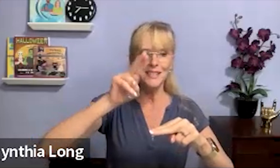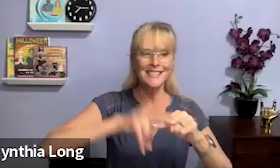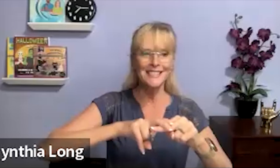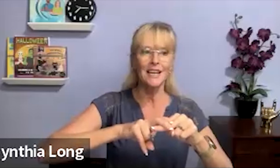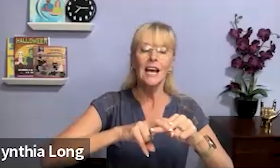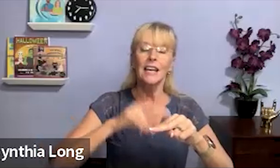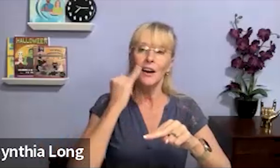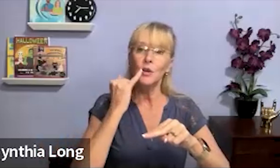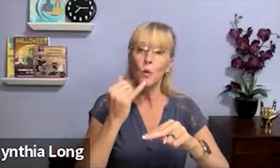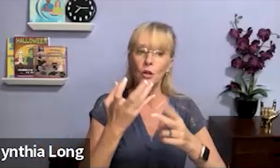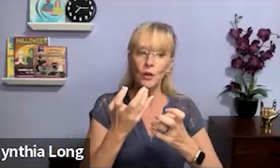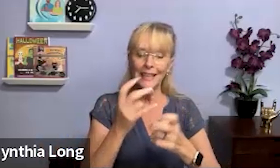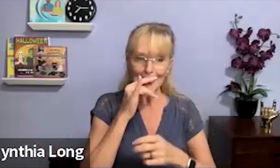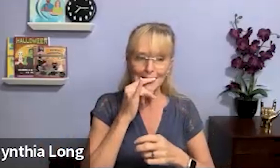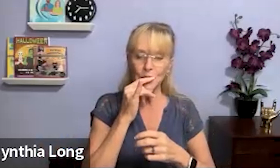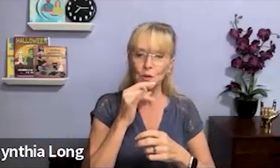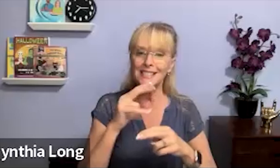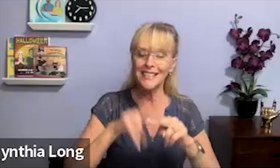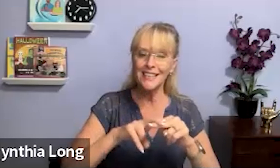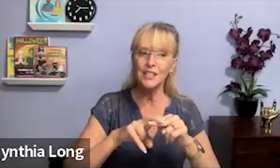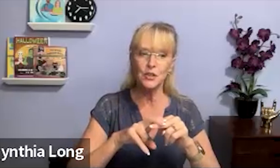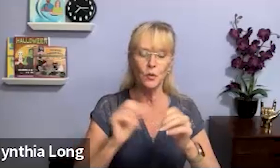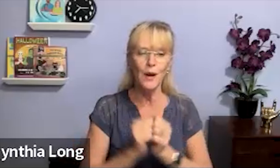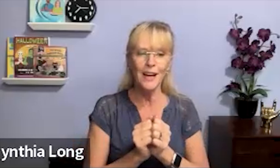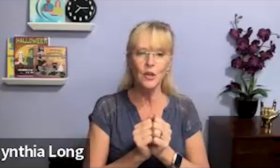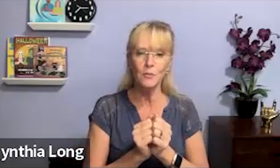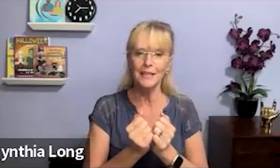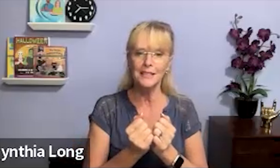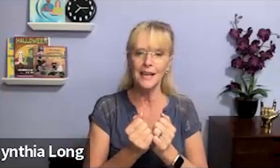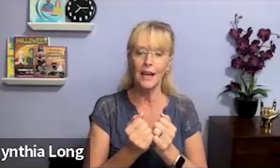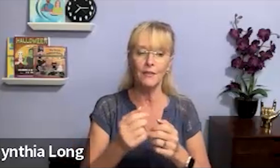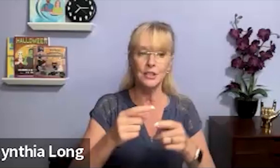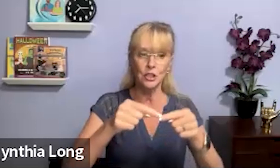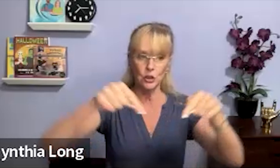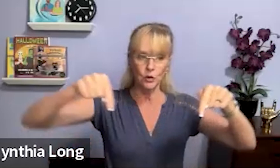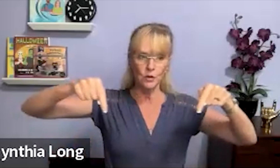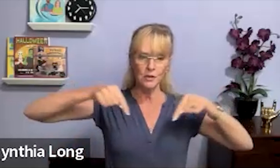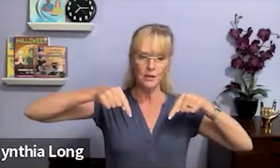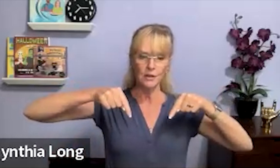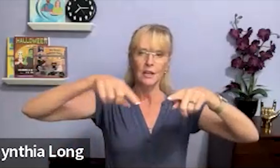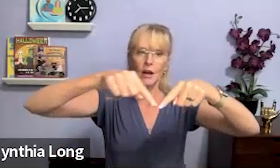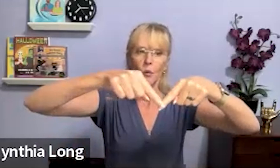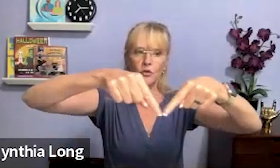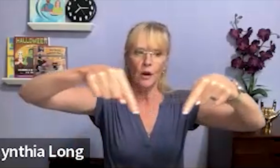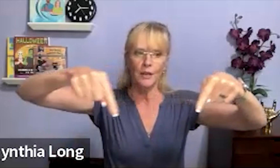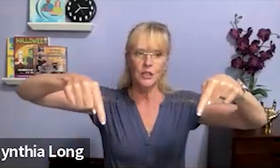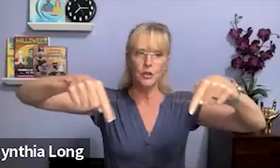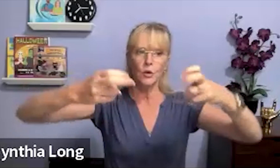it's sit. Now, if you want your kids to sit in a certain way, you might say, if it's a circle, we're drawing a circle